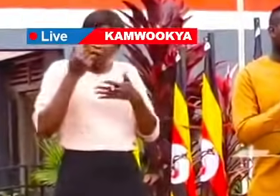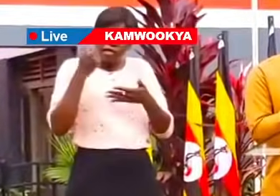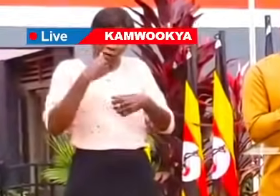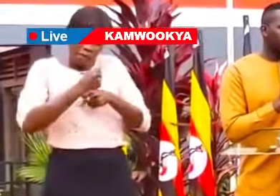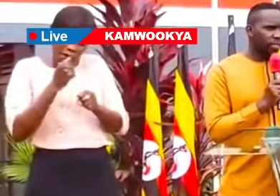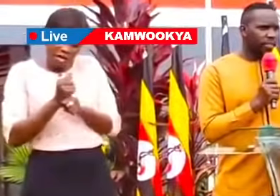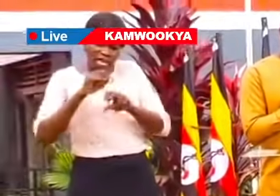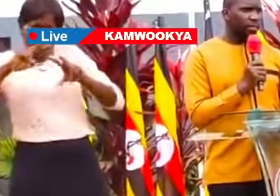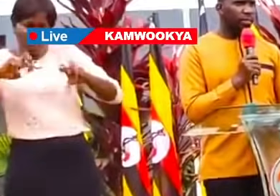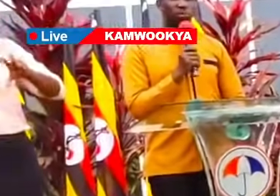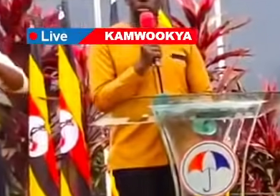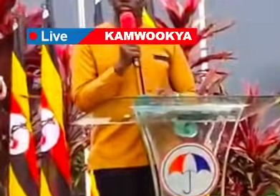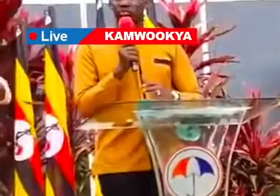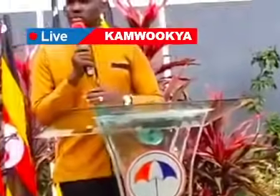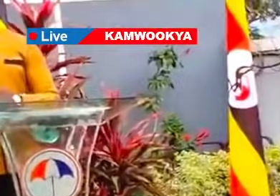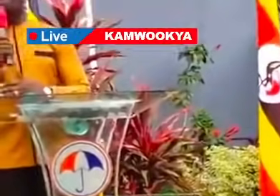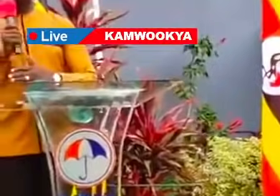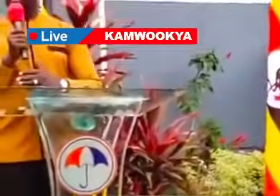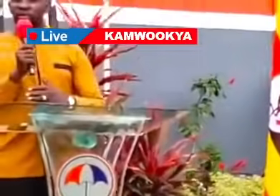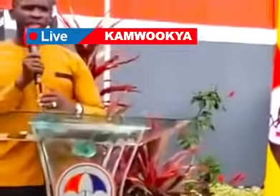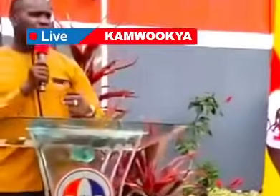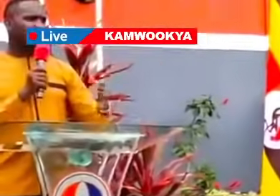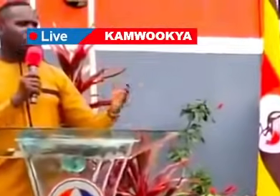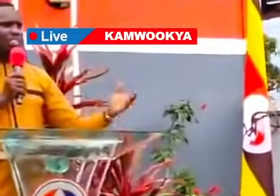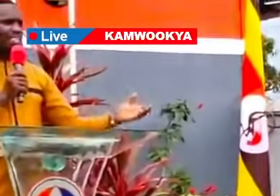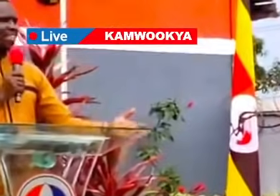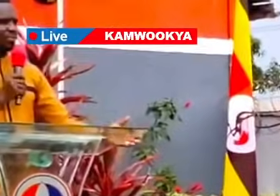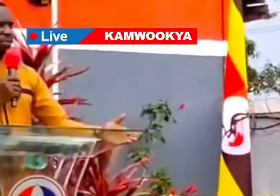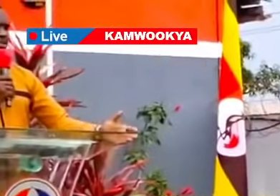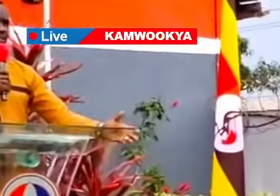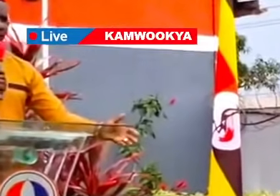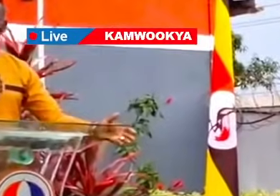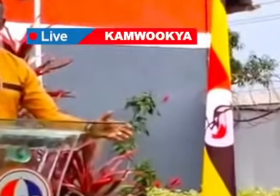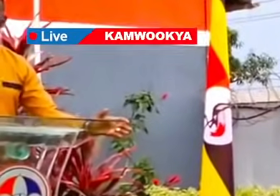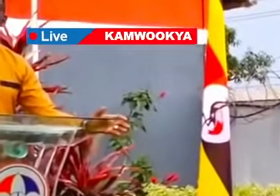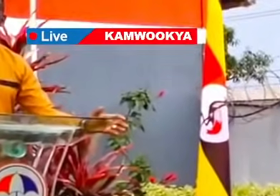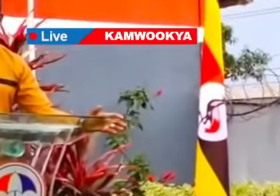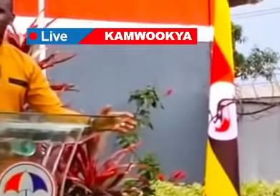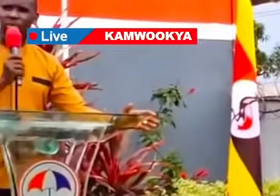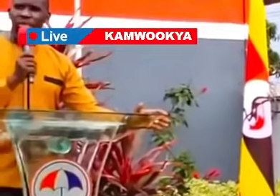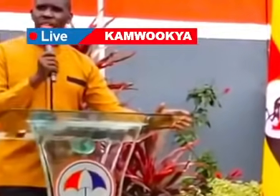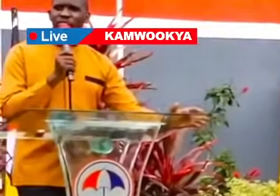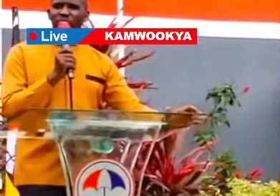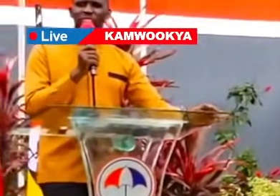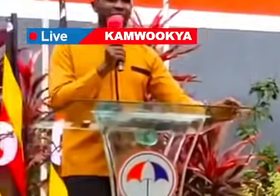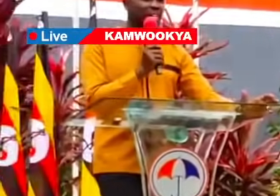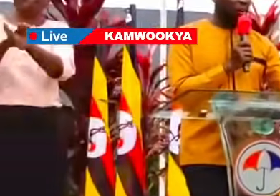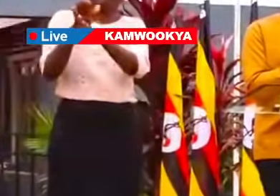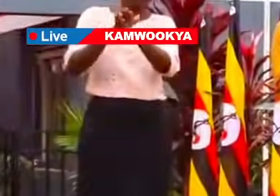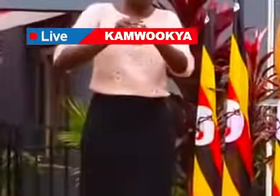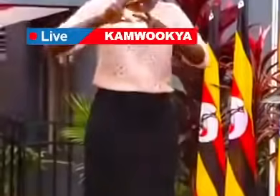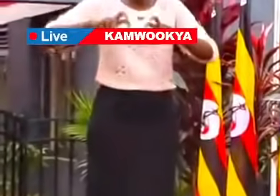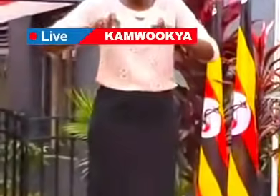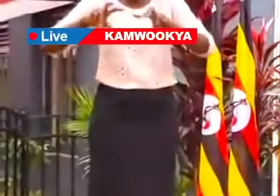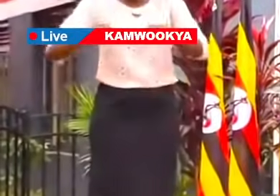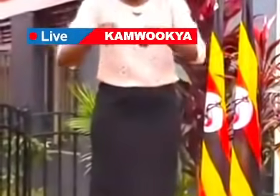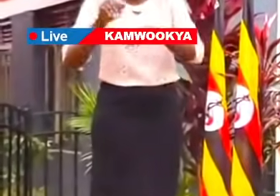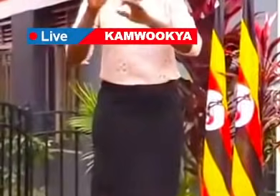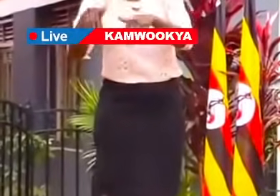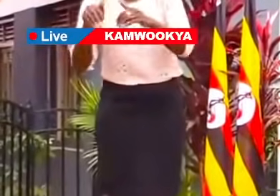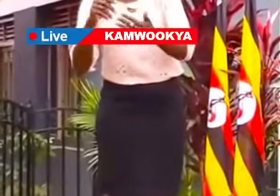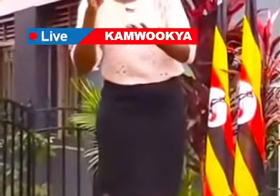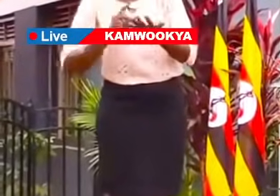swift. Because why should investigations take years, for heaven's sake? Well, what are you trying to dig up that you have not found?